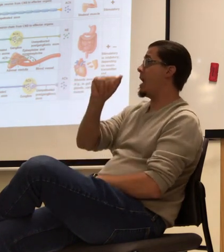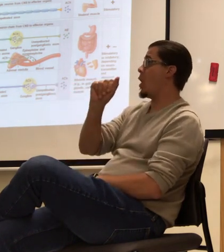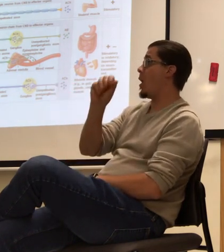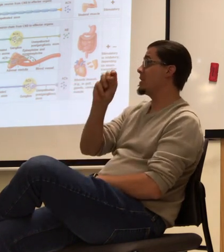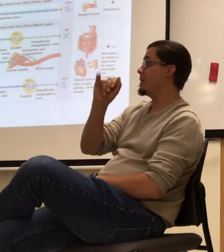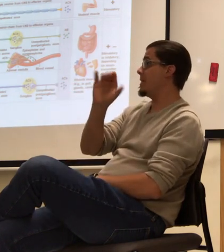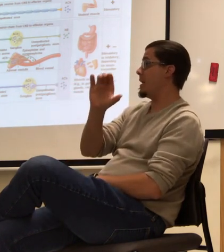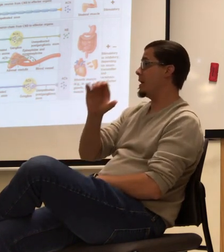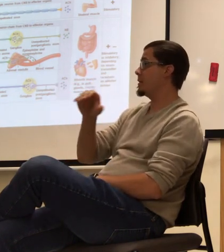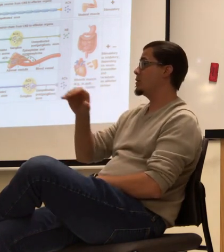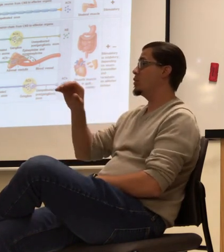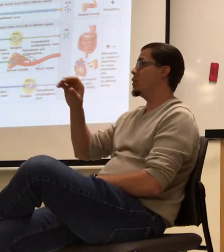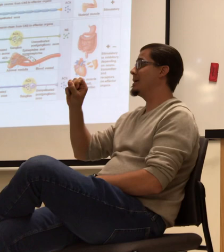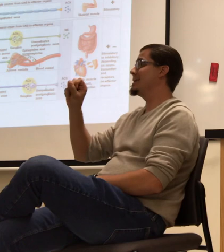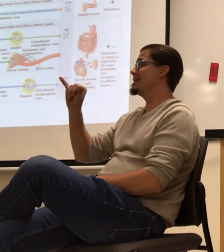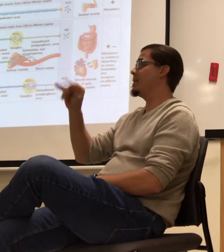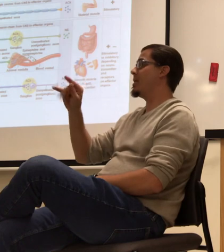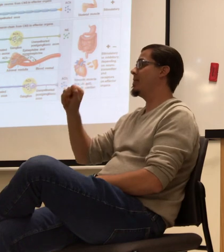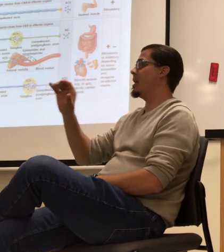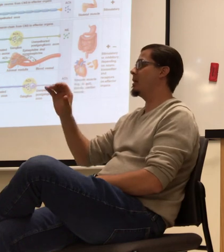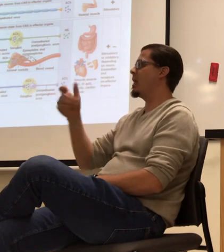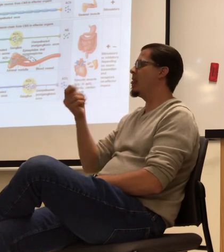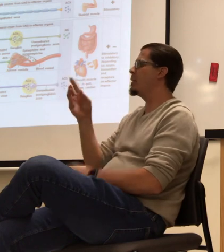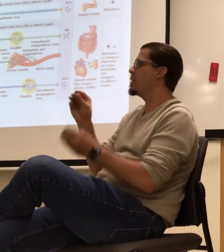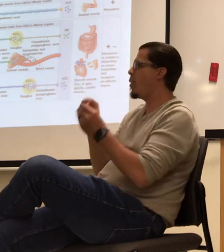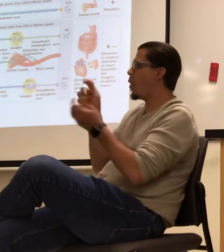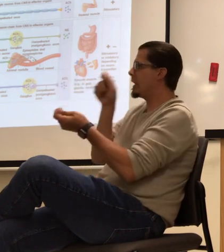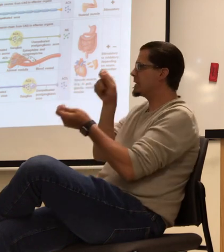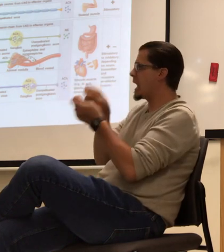sympathetic. Okay, so it's a little more nuanced.